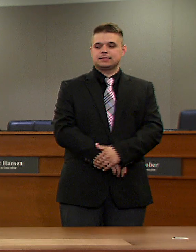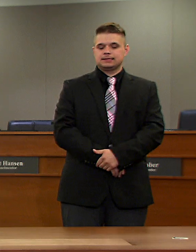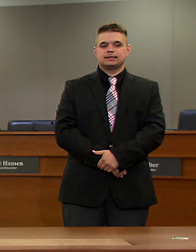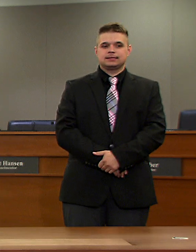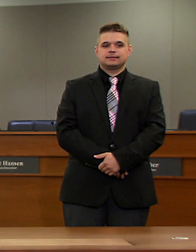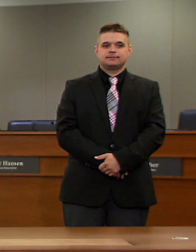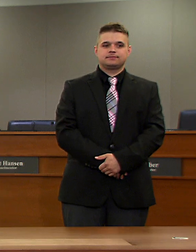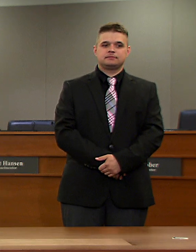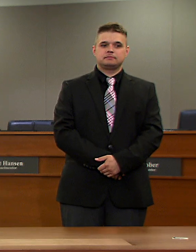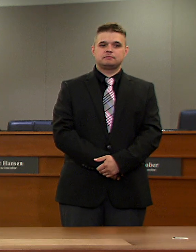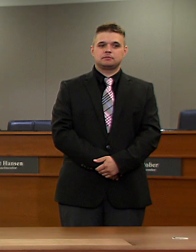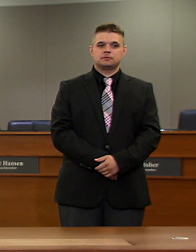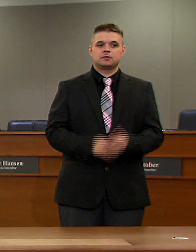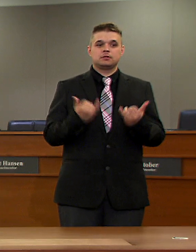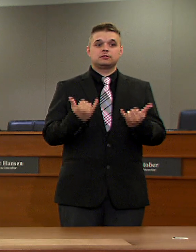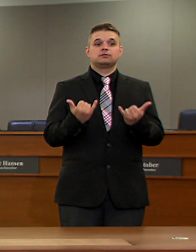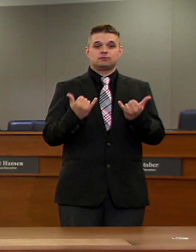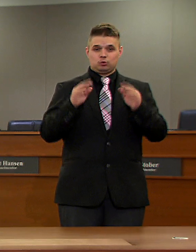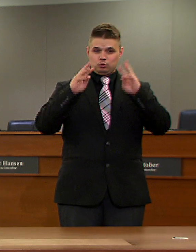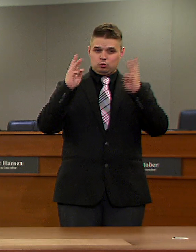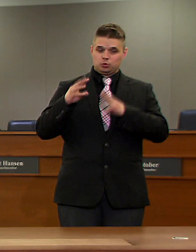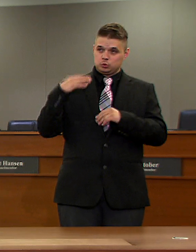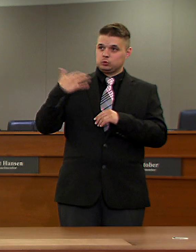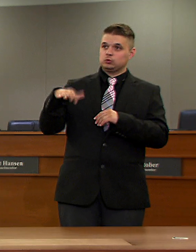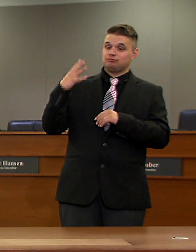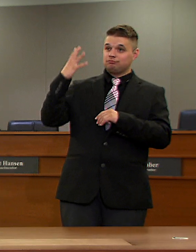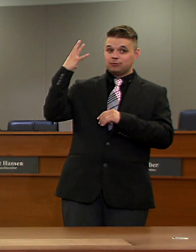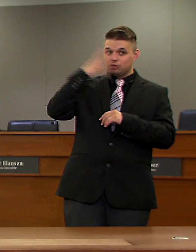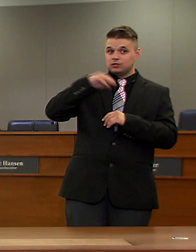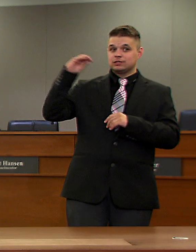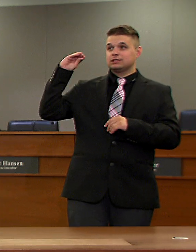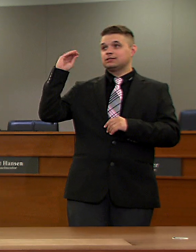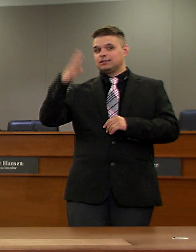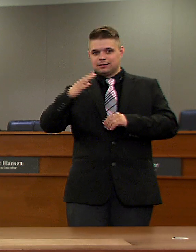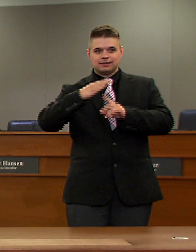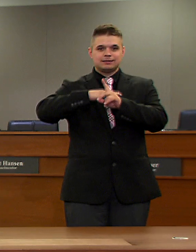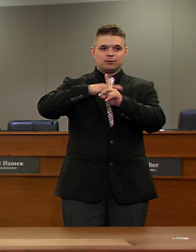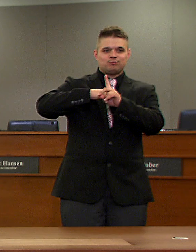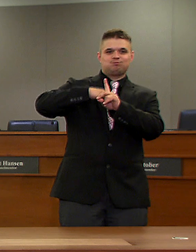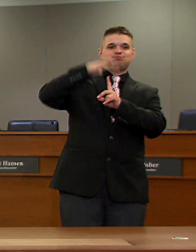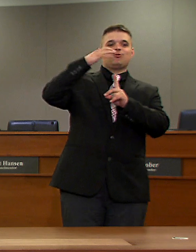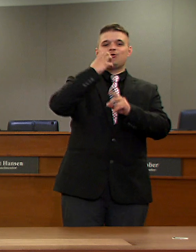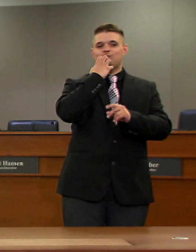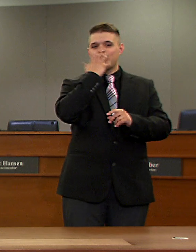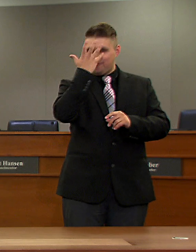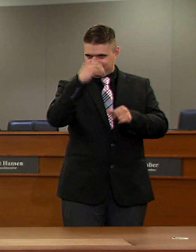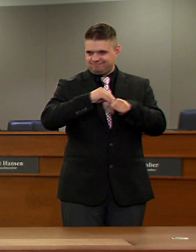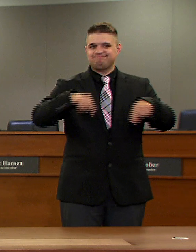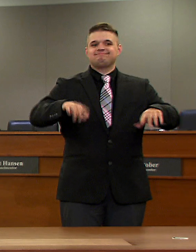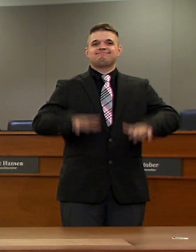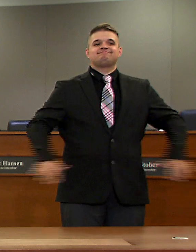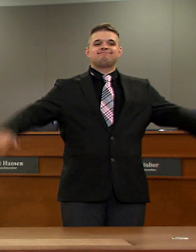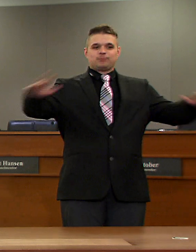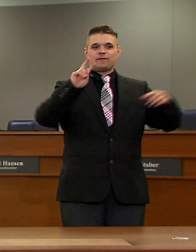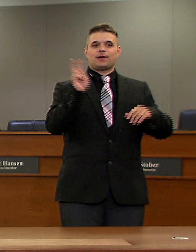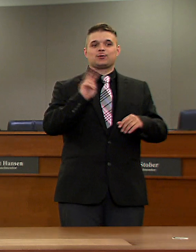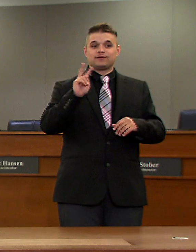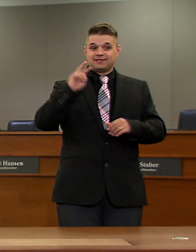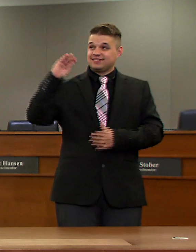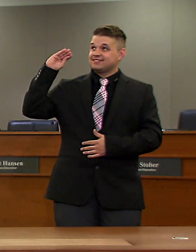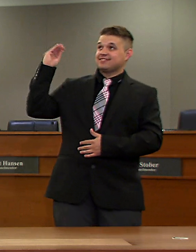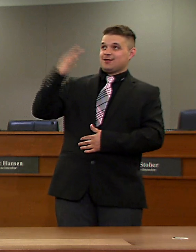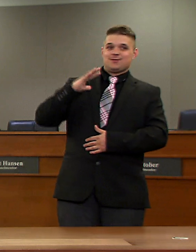The weather is certainly beautiful outside, 72 degrees right now in Vancouver, and while the sunshine is great for